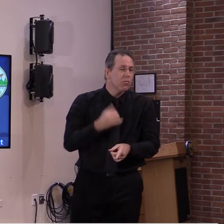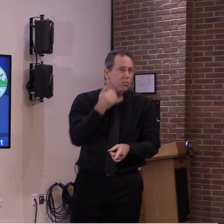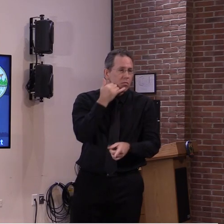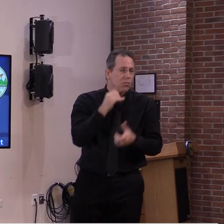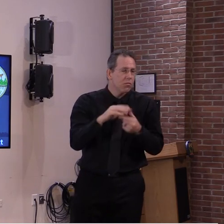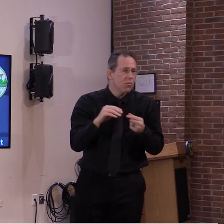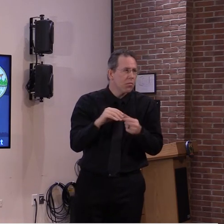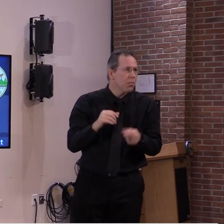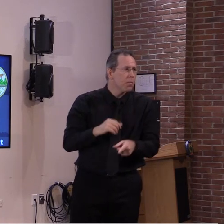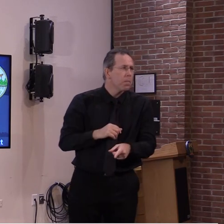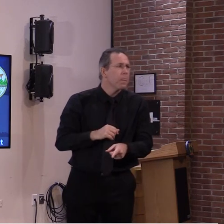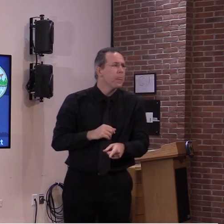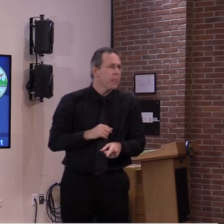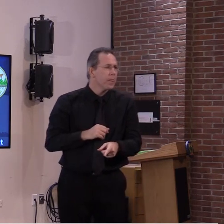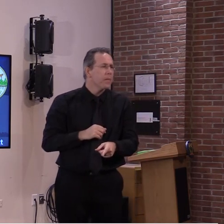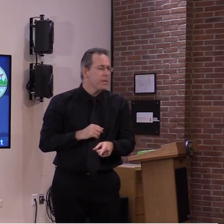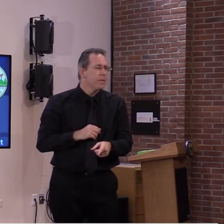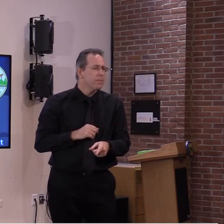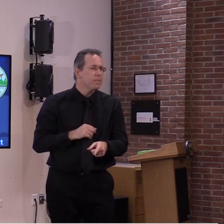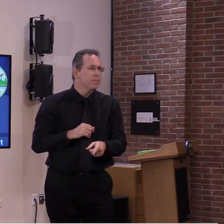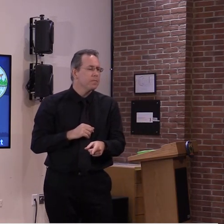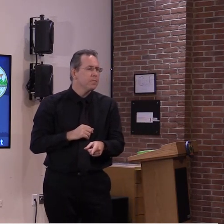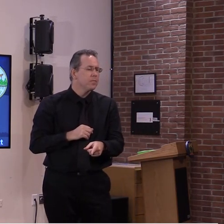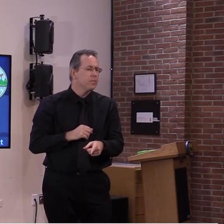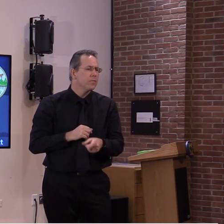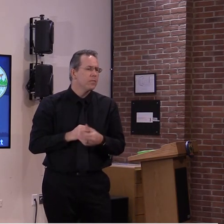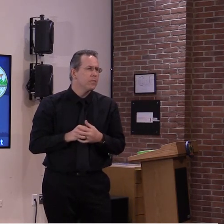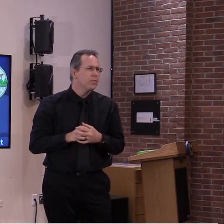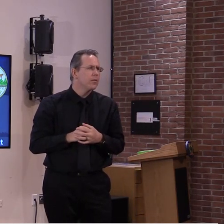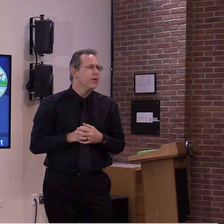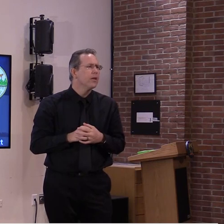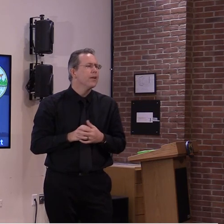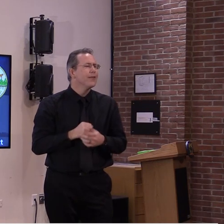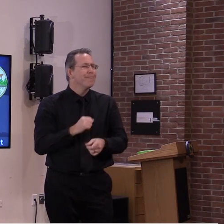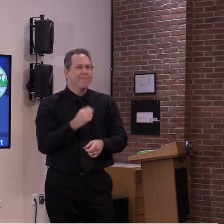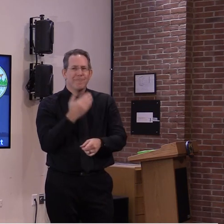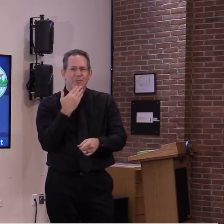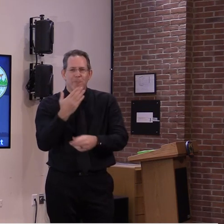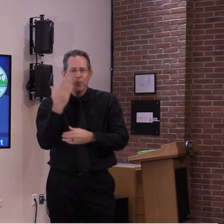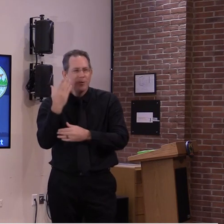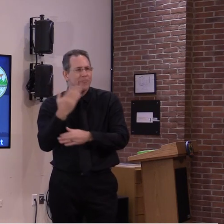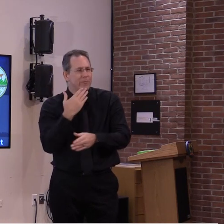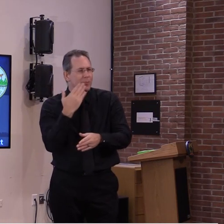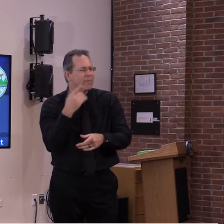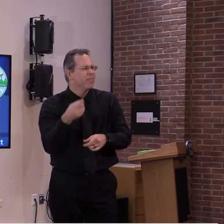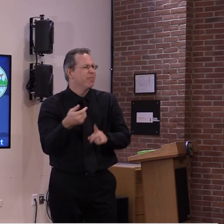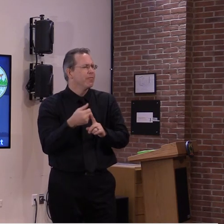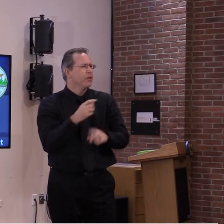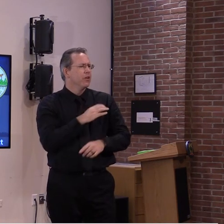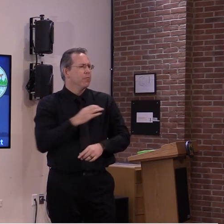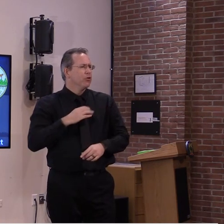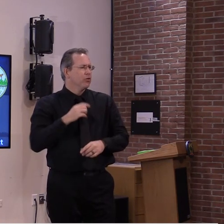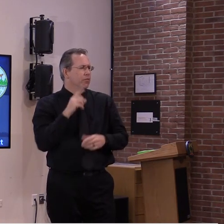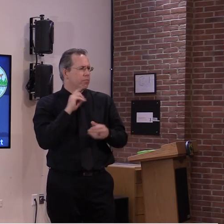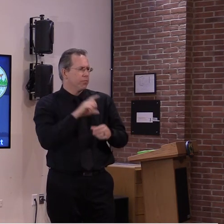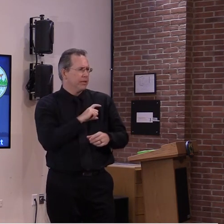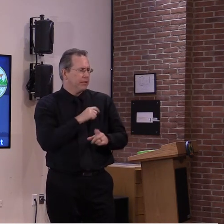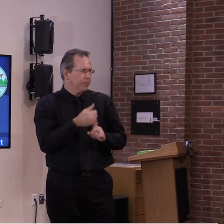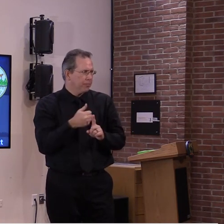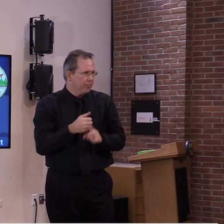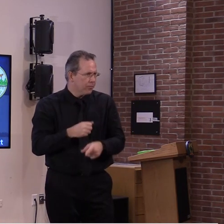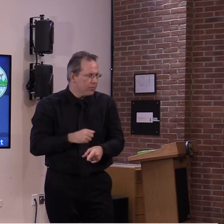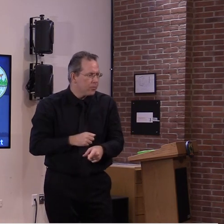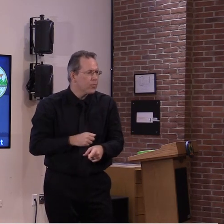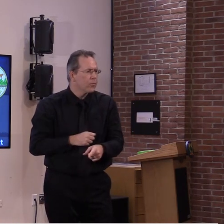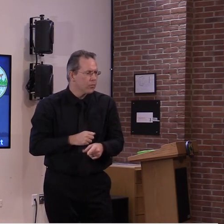Good morning, at least for two more minutes. Thanks for the question, Mike. We are up to speed on the ATF arrest,